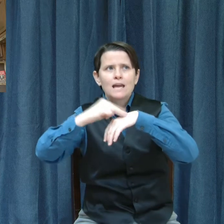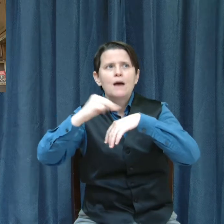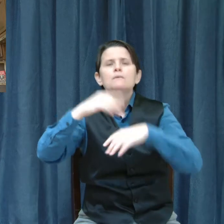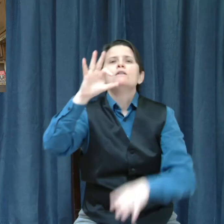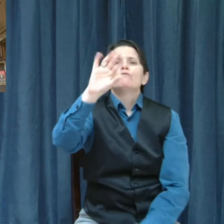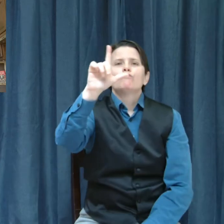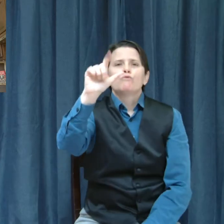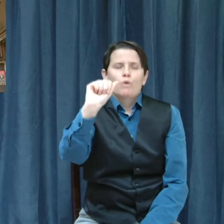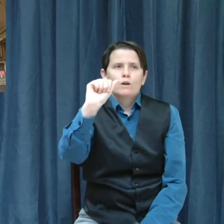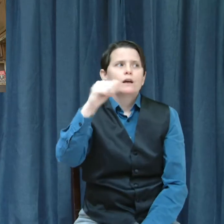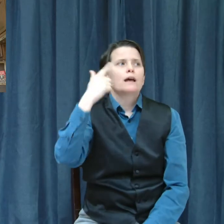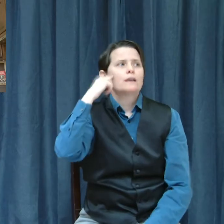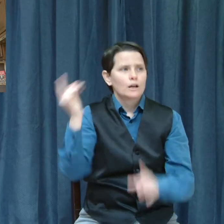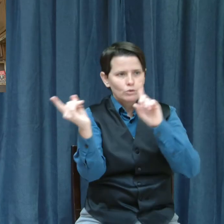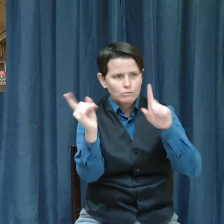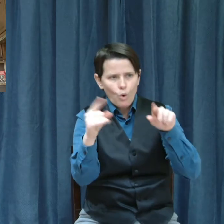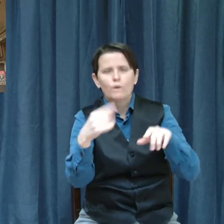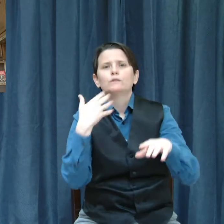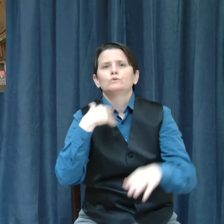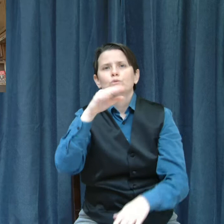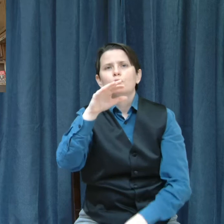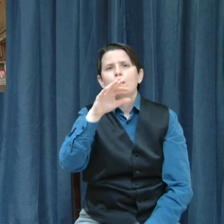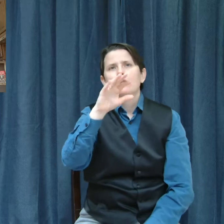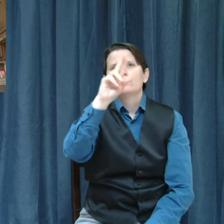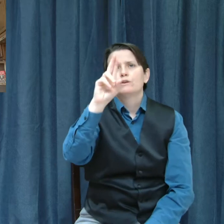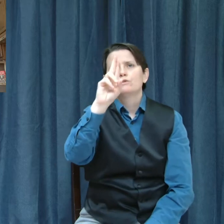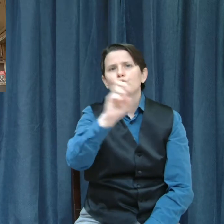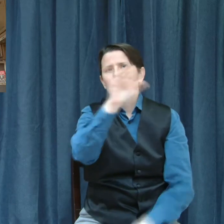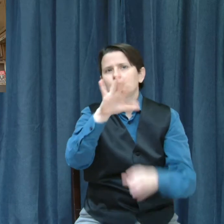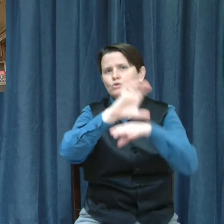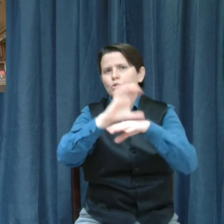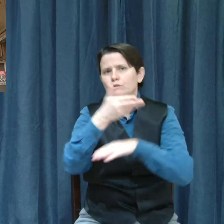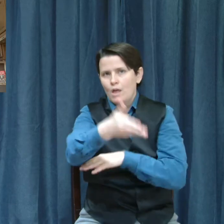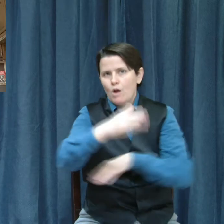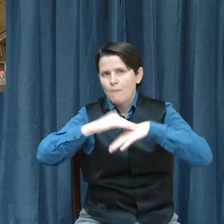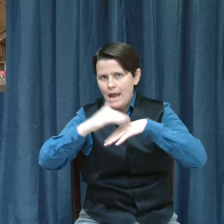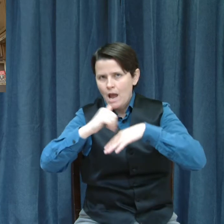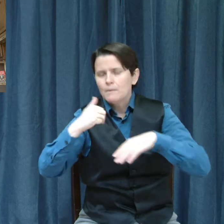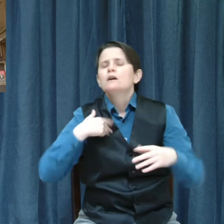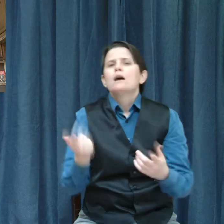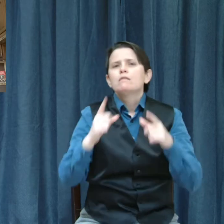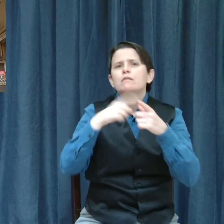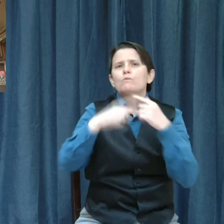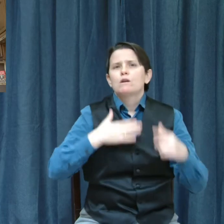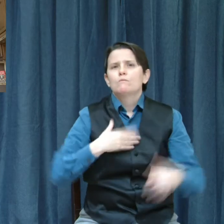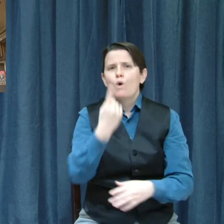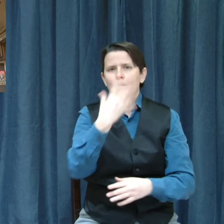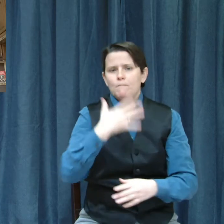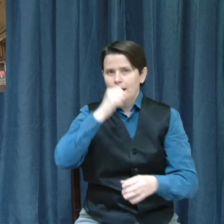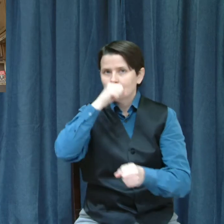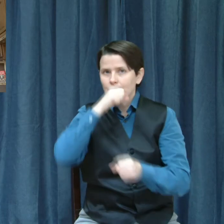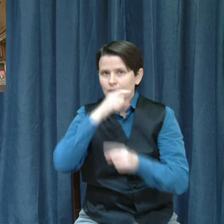And then after one of my siblings passed away, we ended up going to the Universal Truth